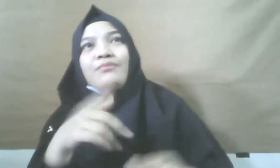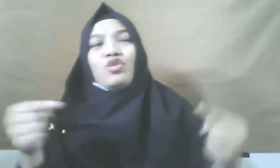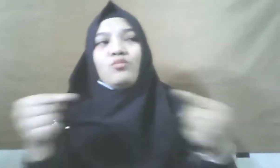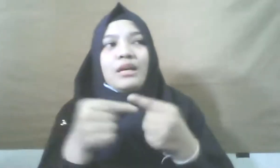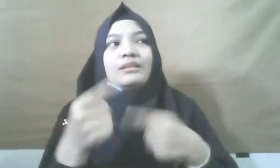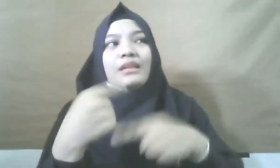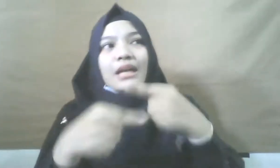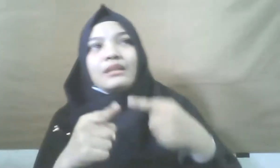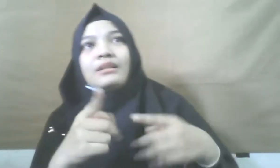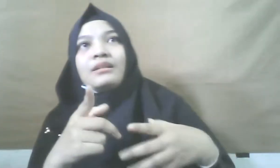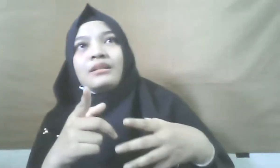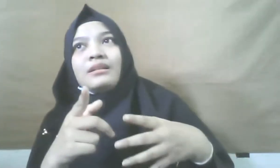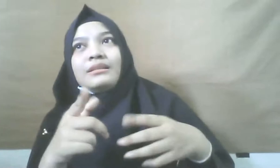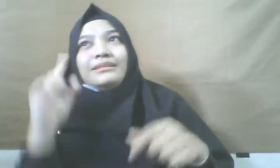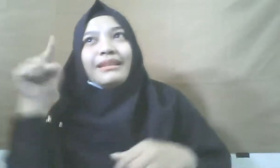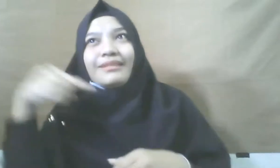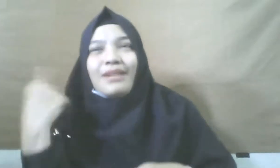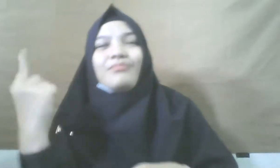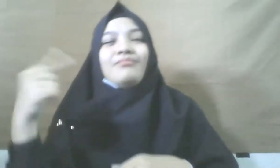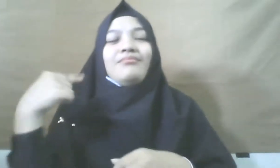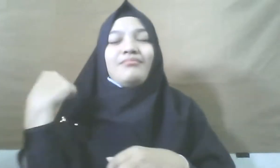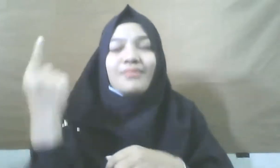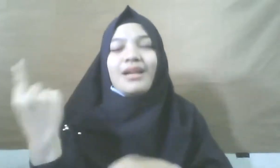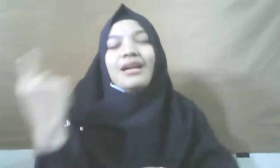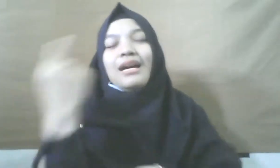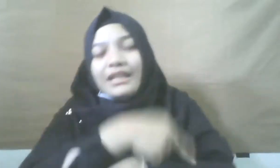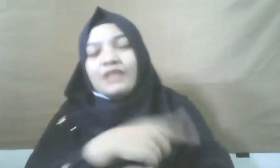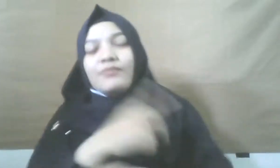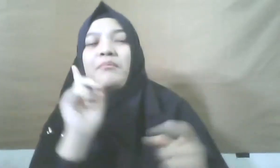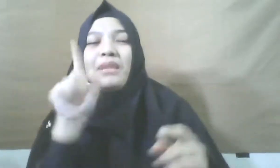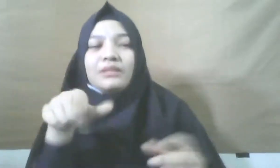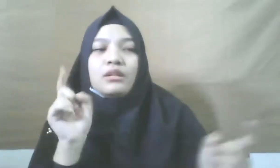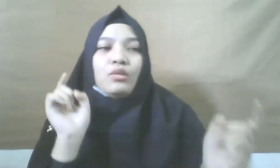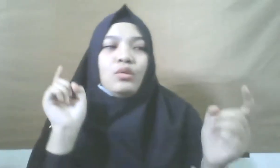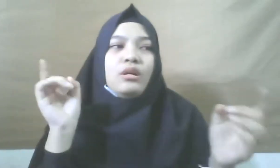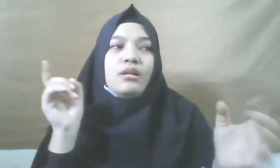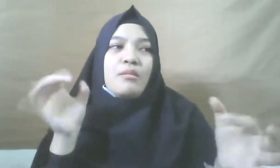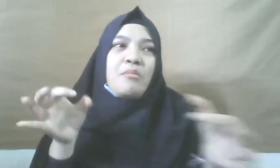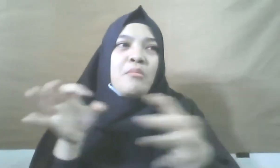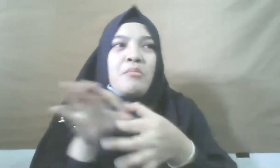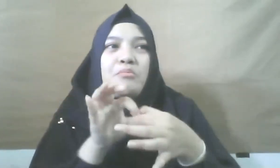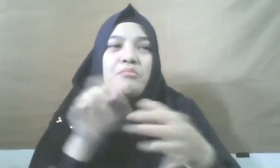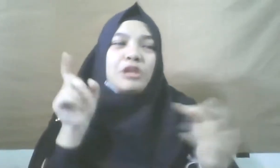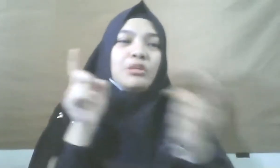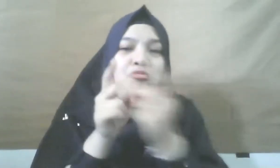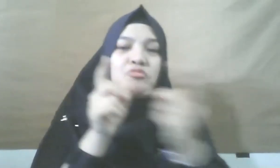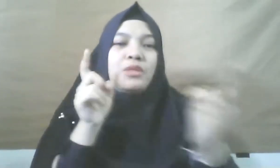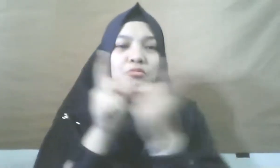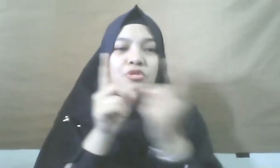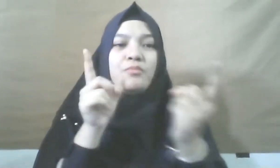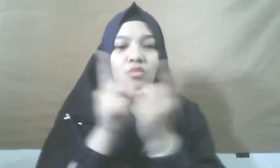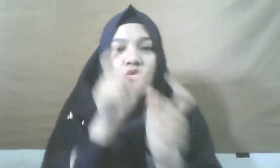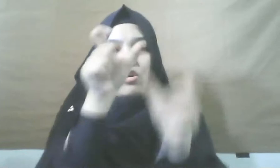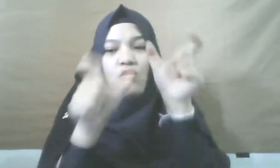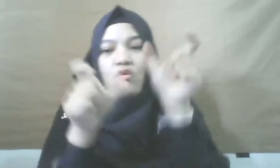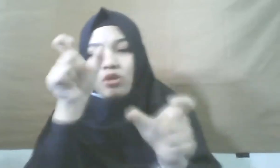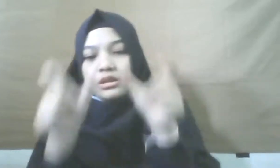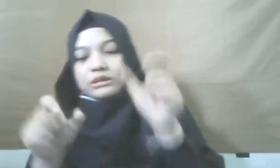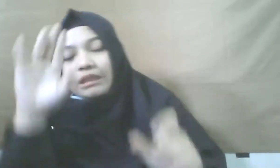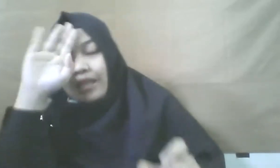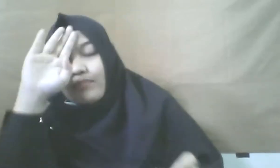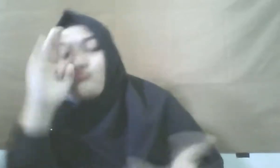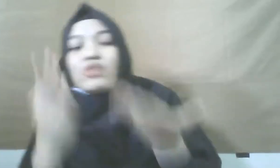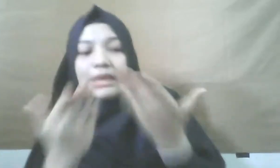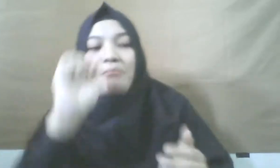with community members, and it's very difficult, even in the best equipped society, even having the mask on, you